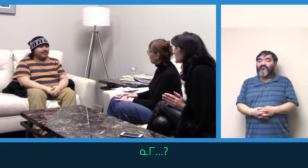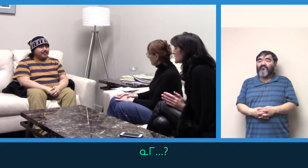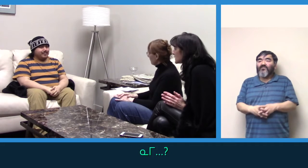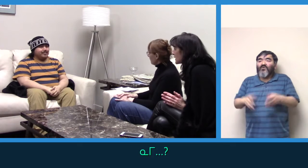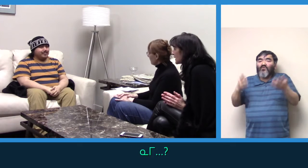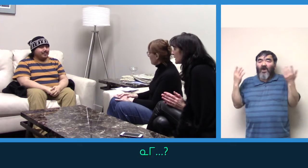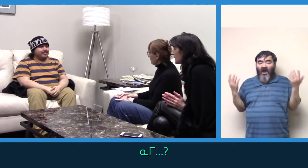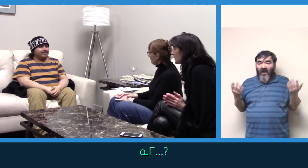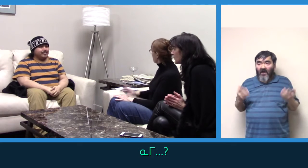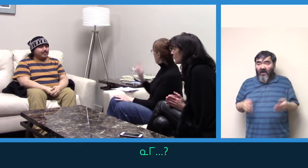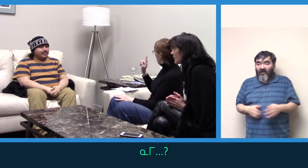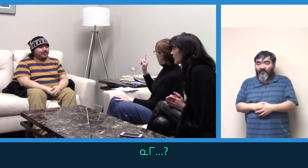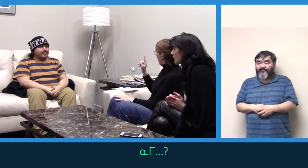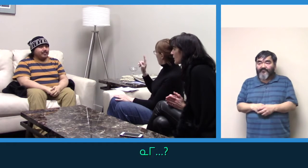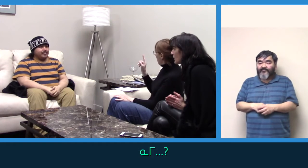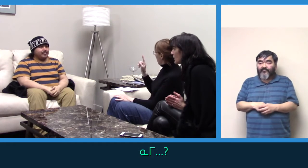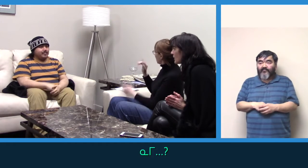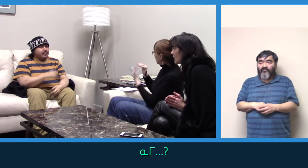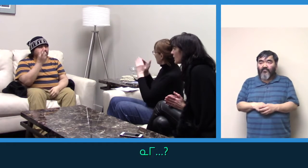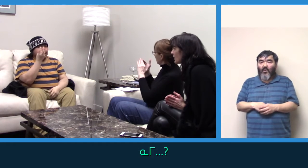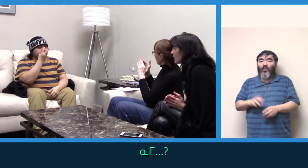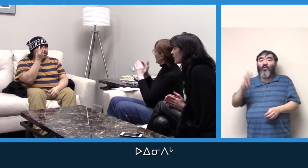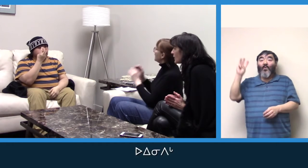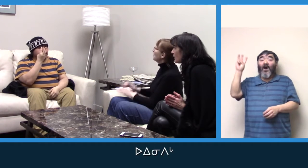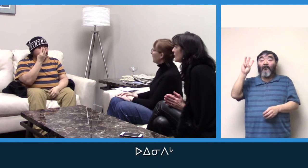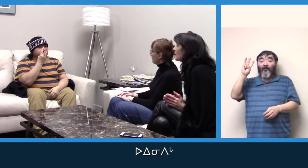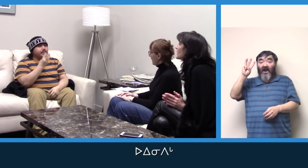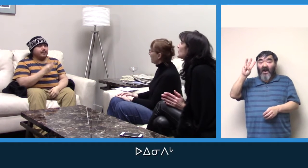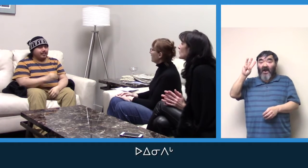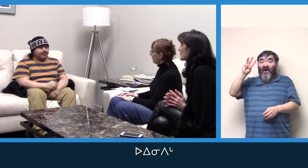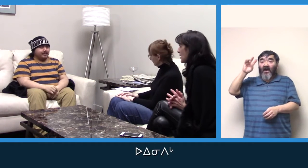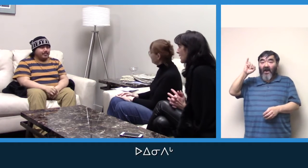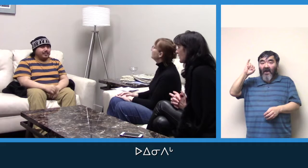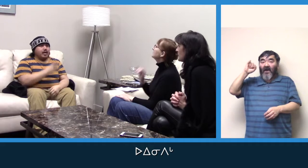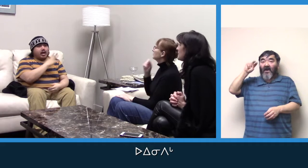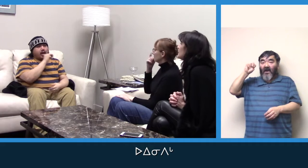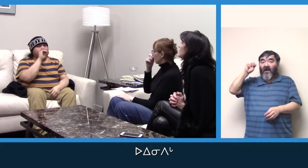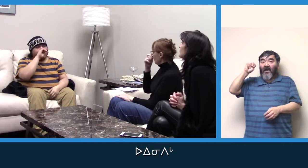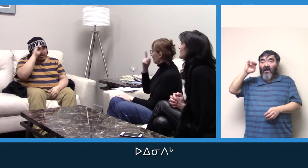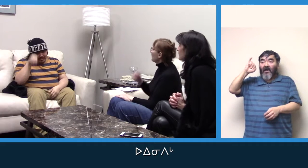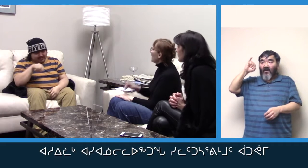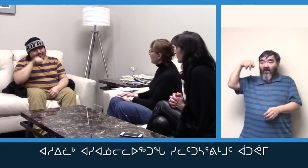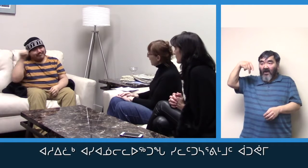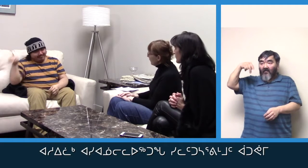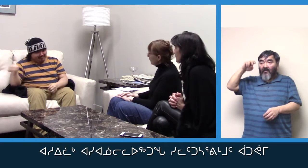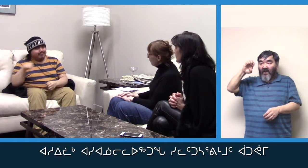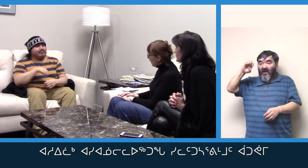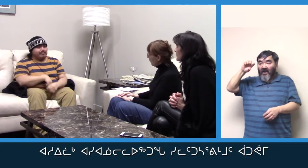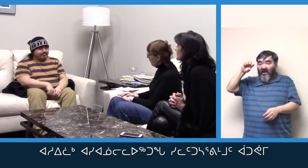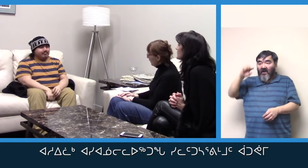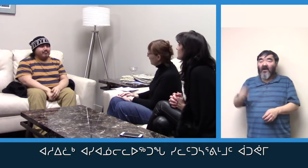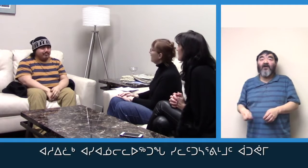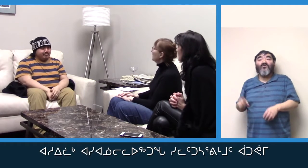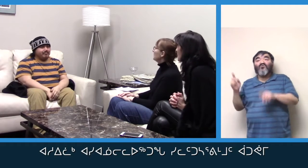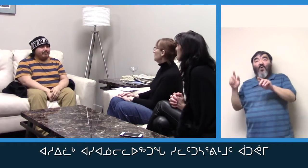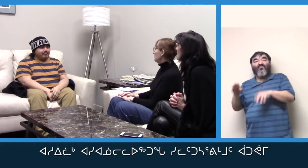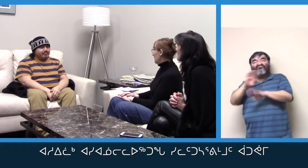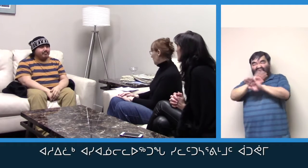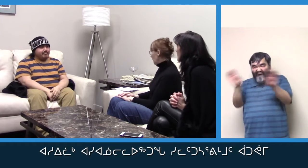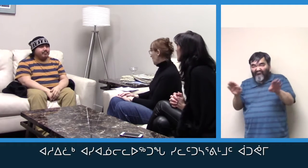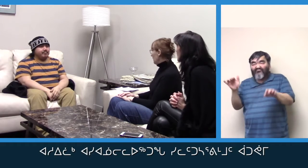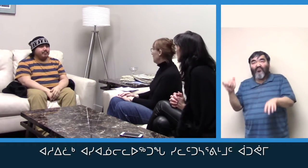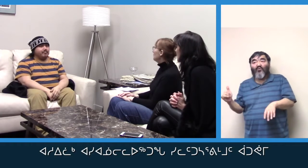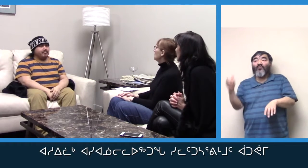And that was in That's in Winnipeg. Winnipeg. And then I went to Ottawa